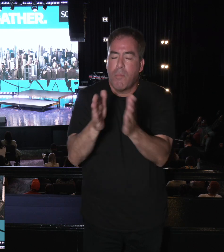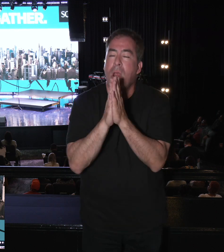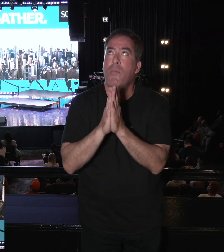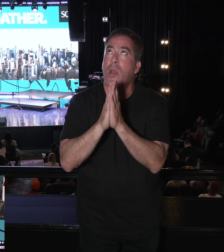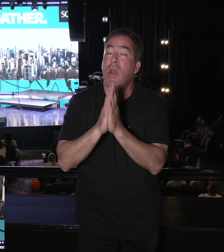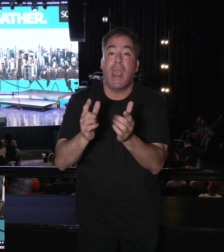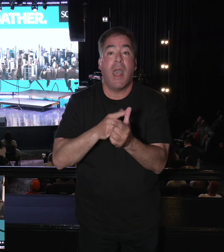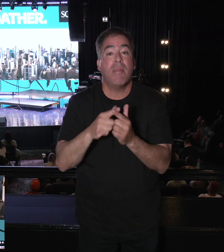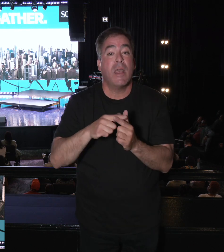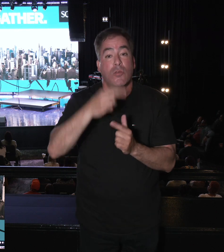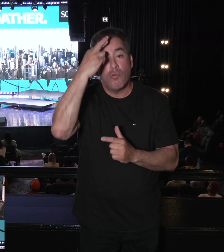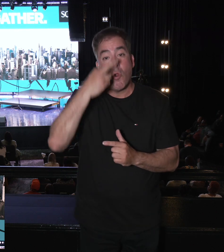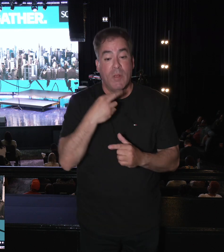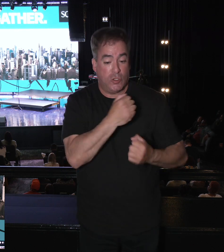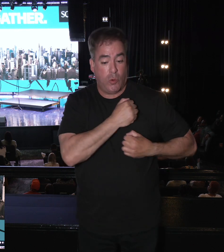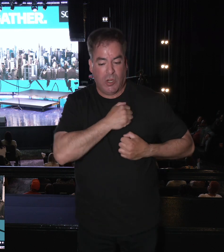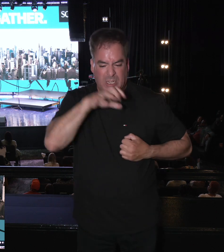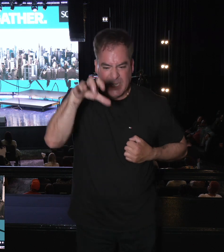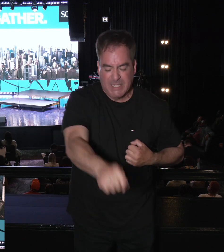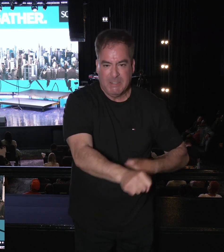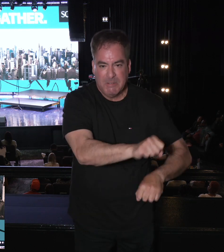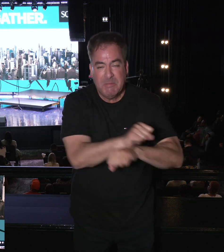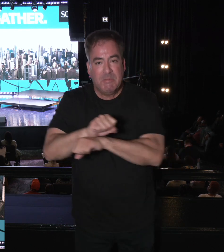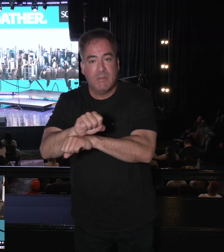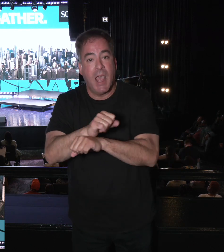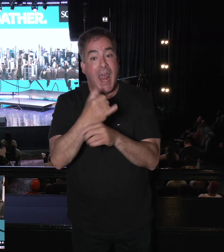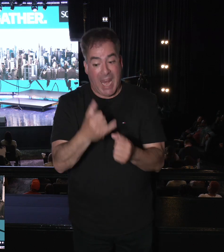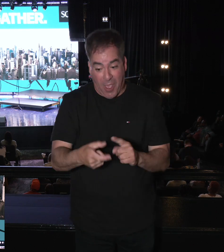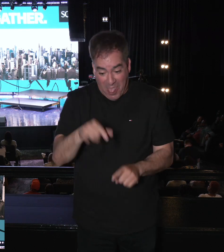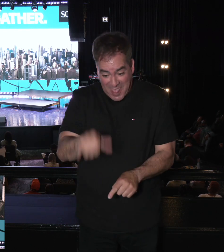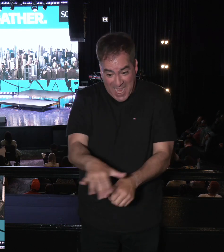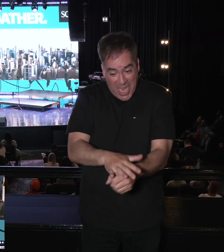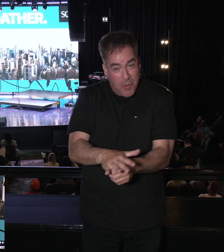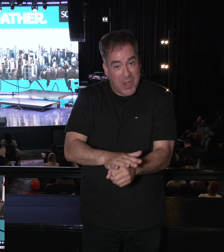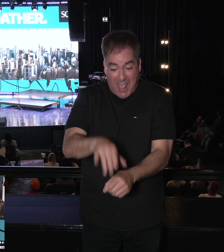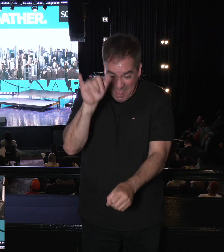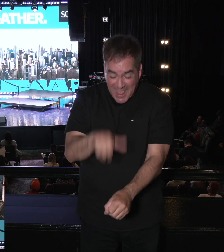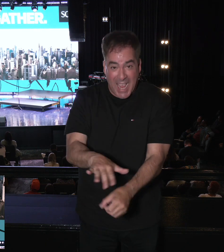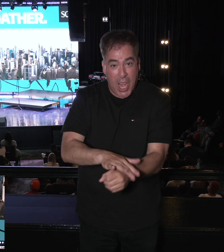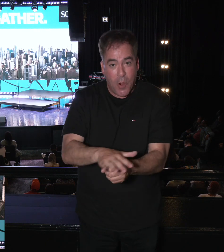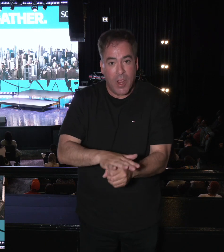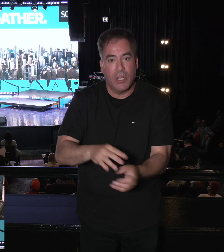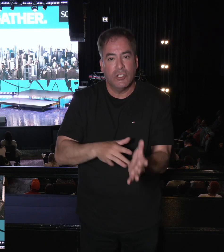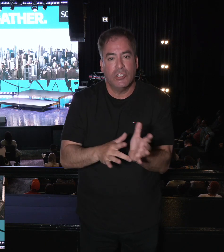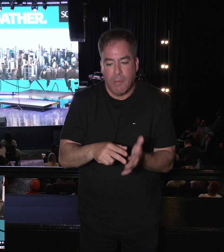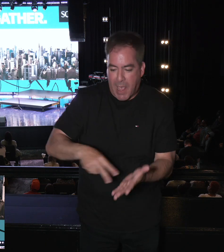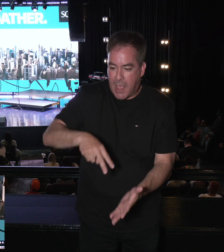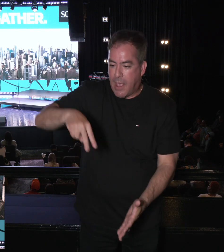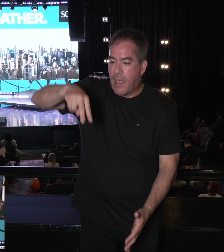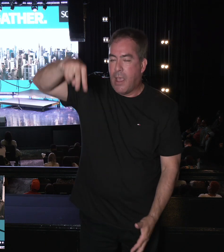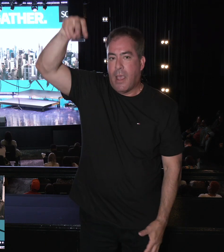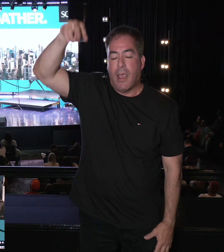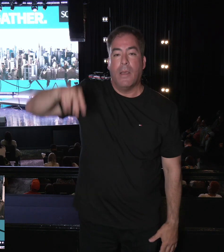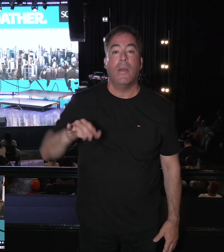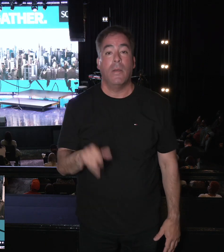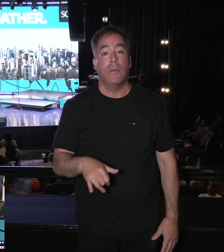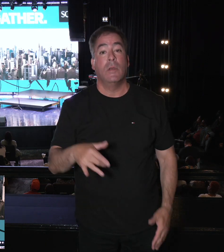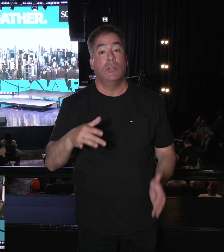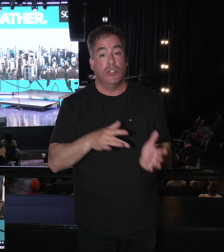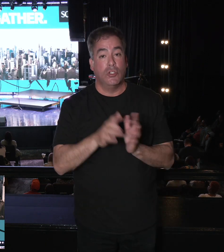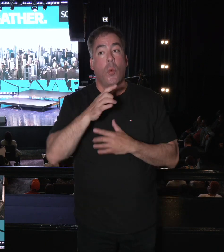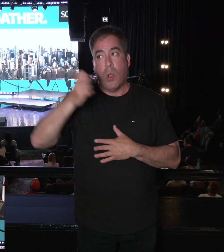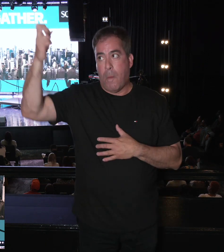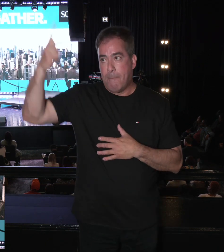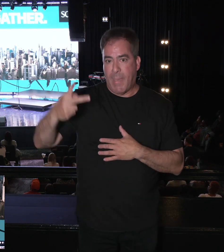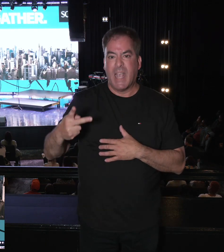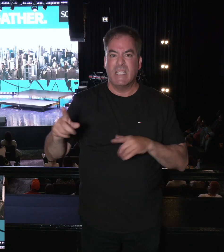soldiers arrest him. And now Jesus ascends into heaven from this very spot. According to the prophet Zechariah, Jesus will return not only in the